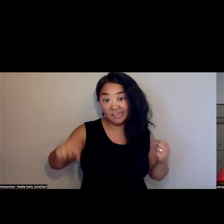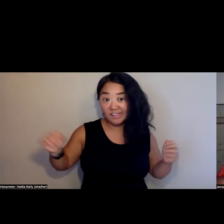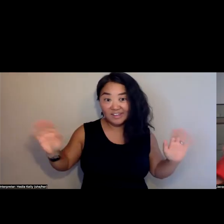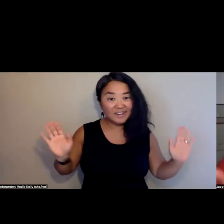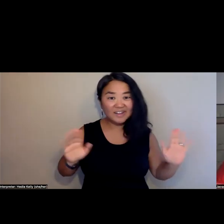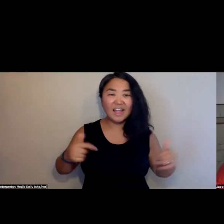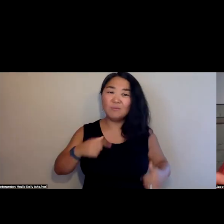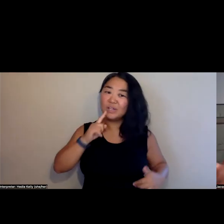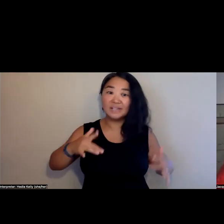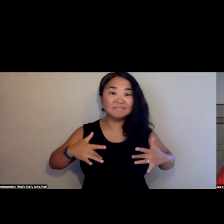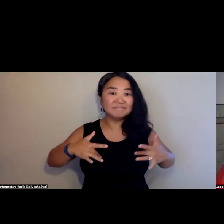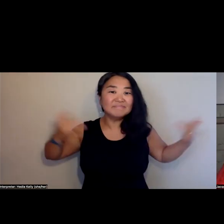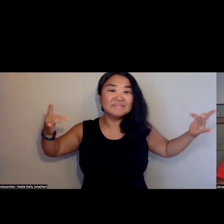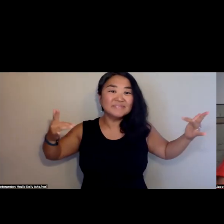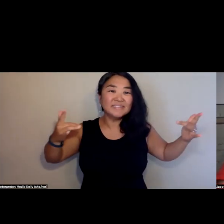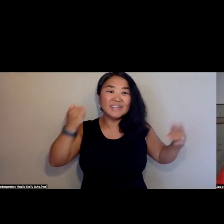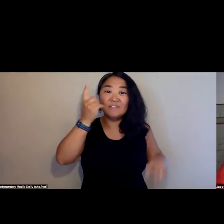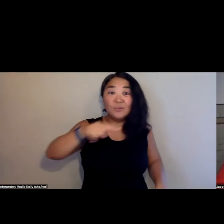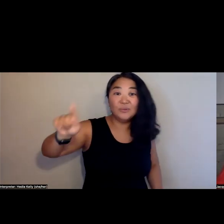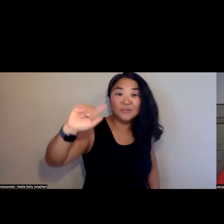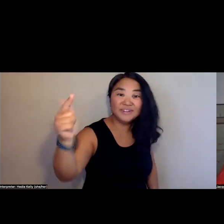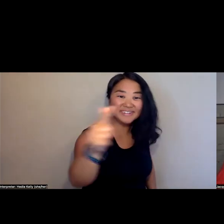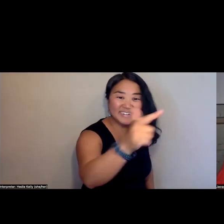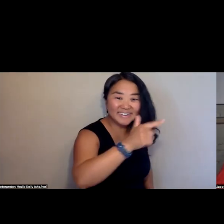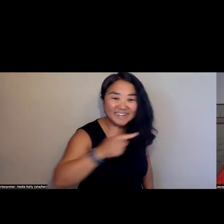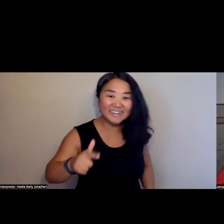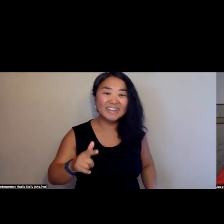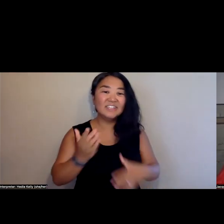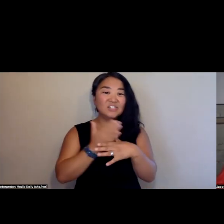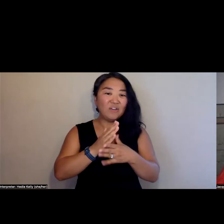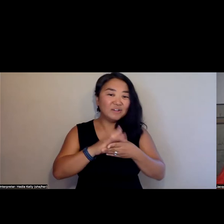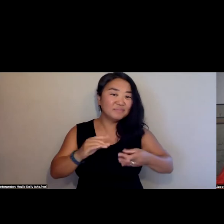I'm very delighted when y'all are sharing some stories.